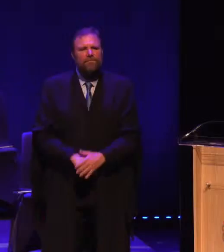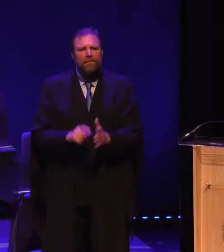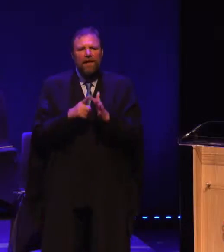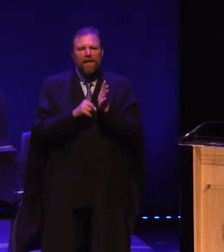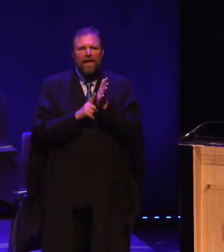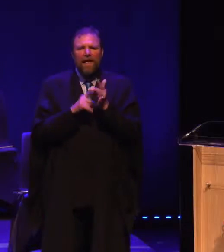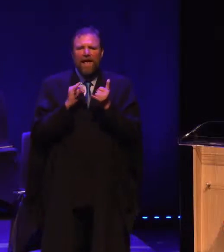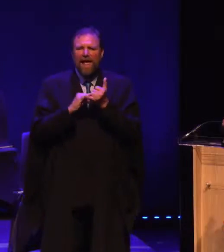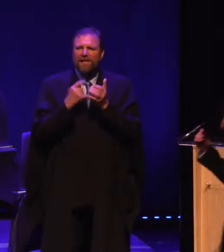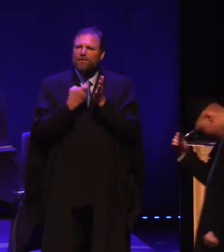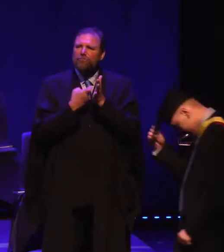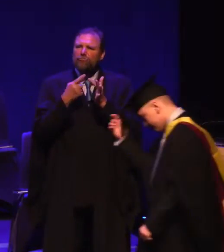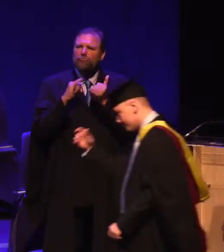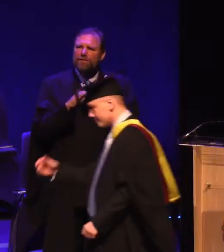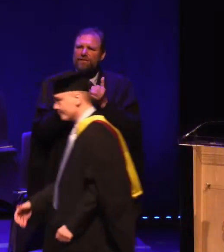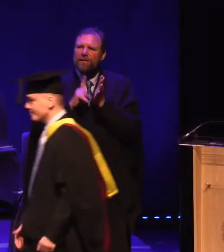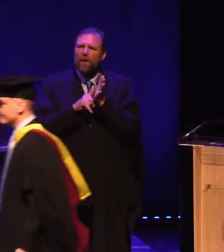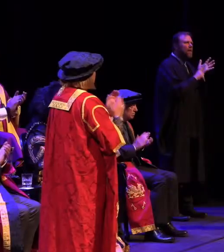Ellis Reese Lewis.